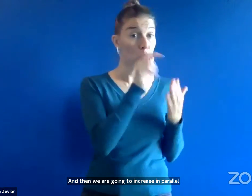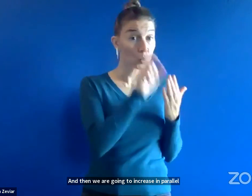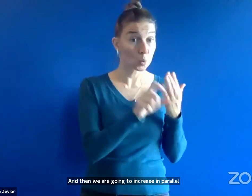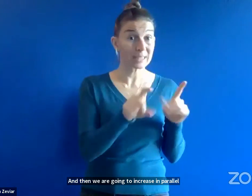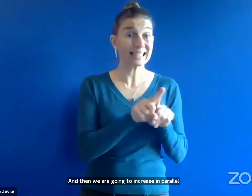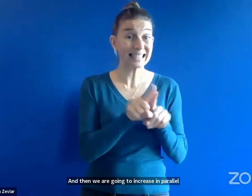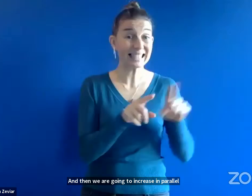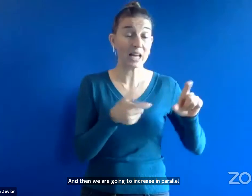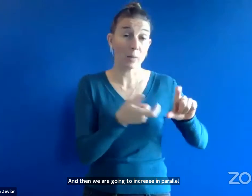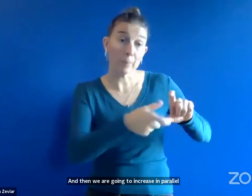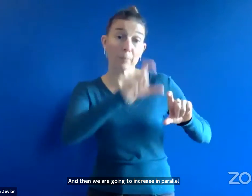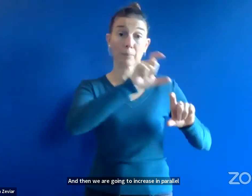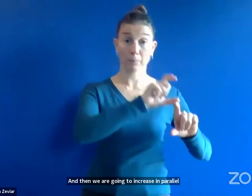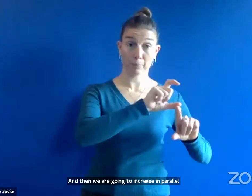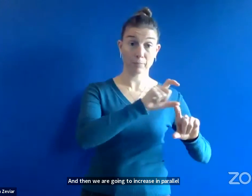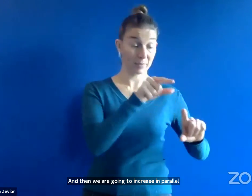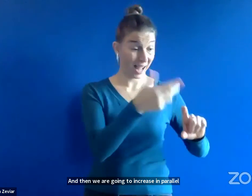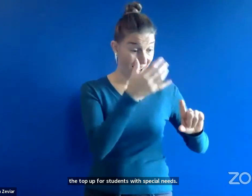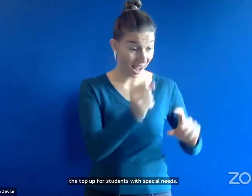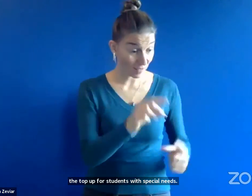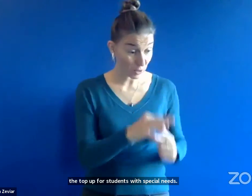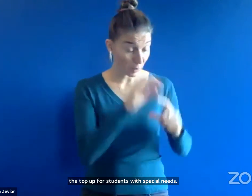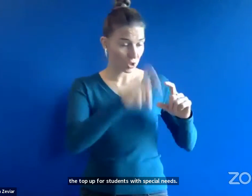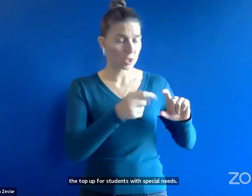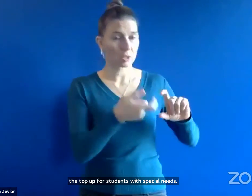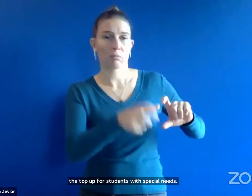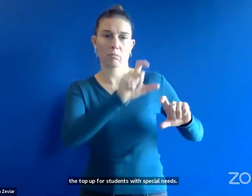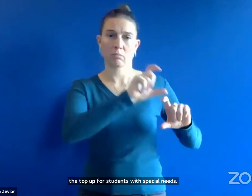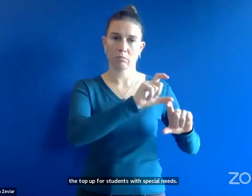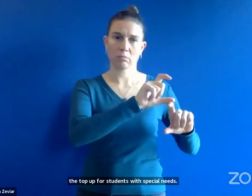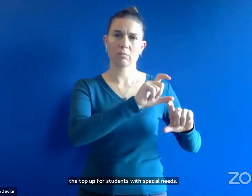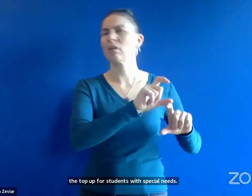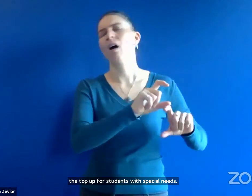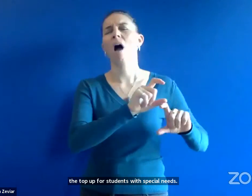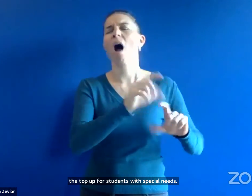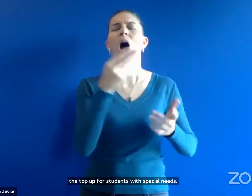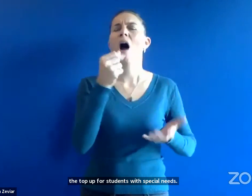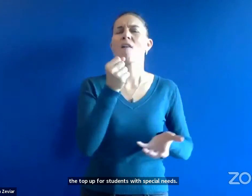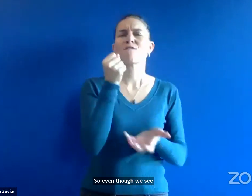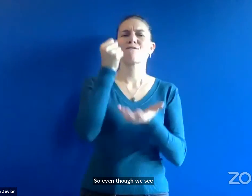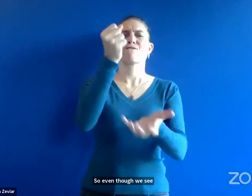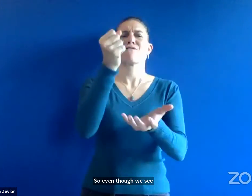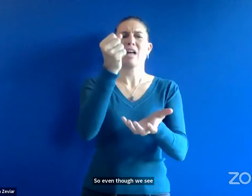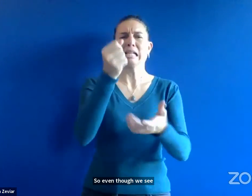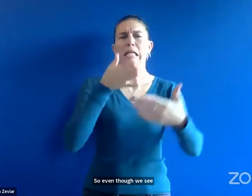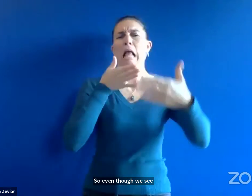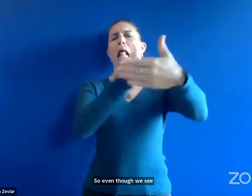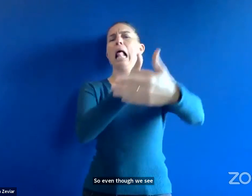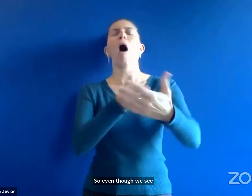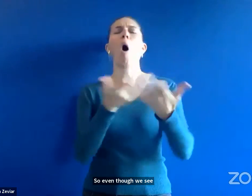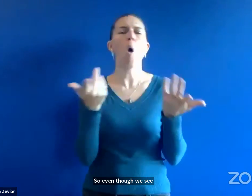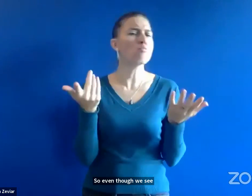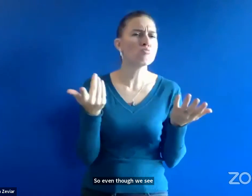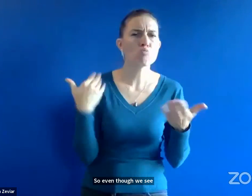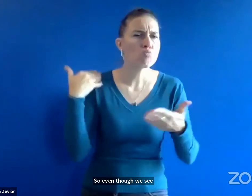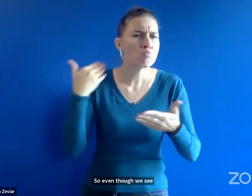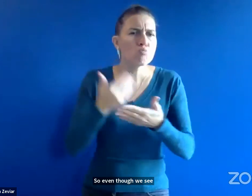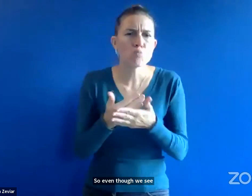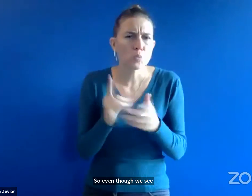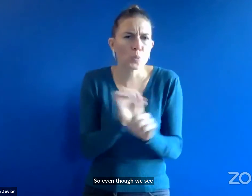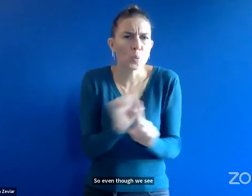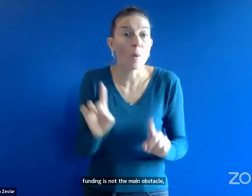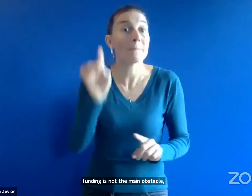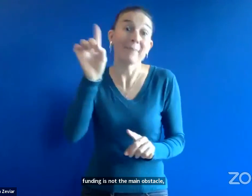So even though we see that the funding is not the main obstacle, however, it is